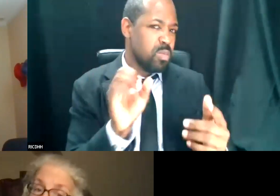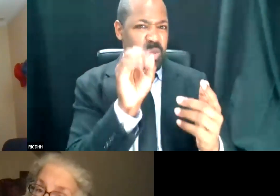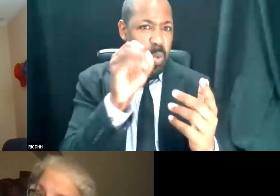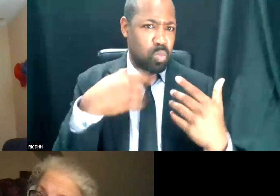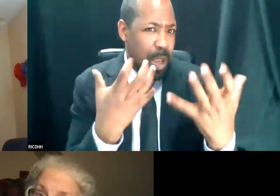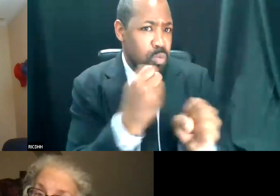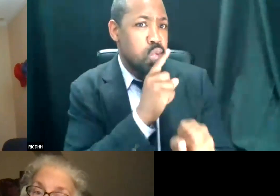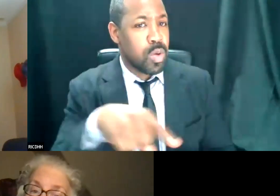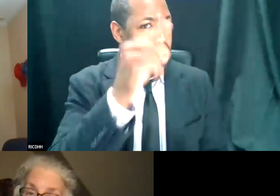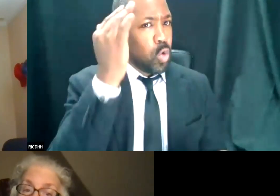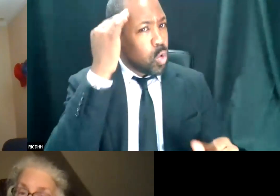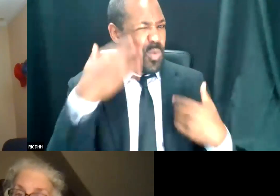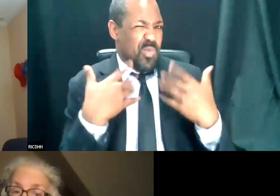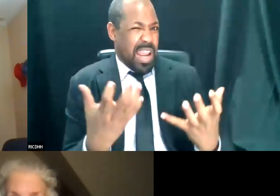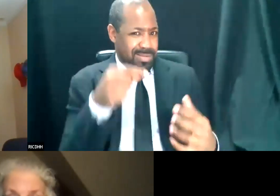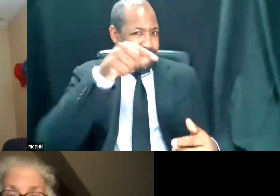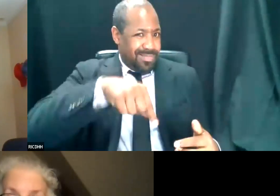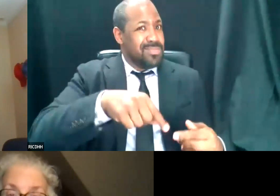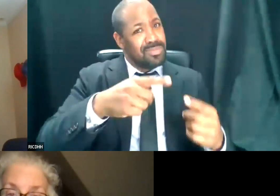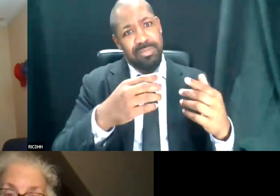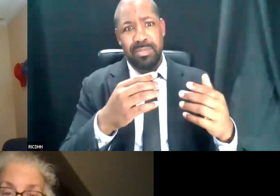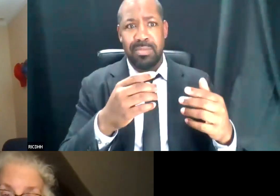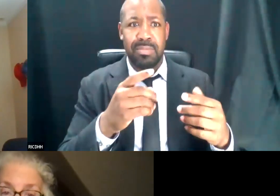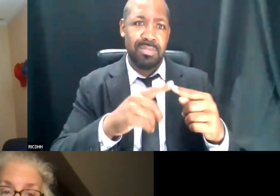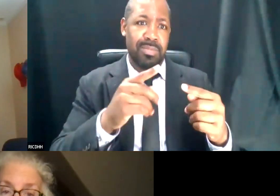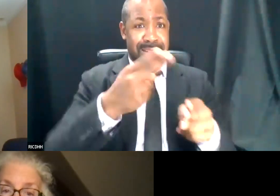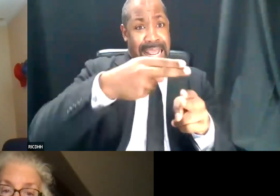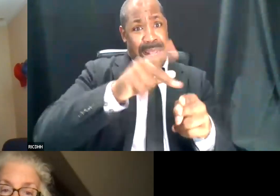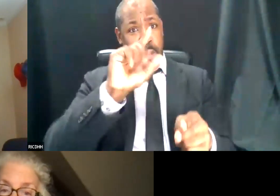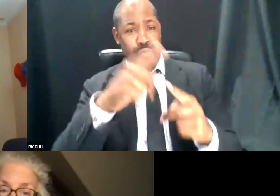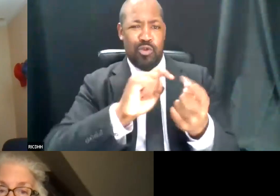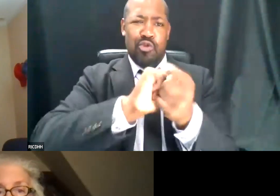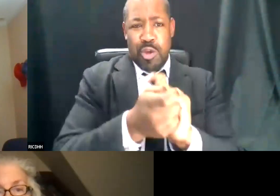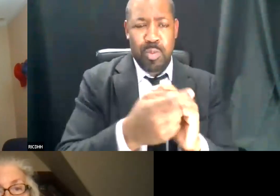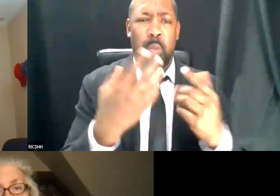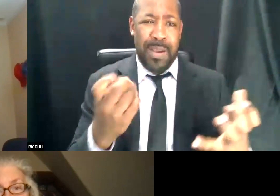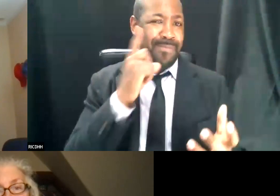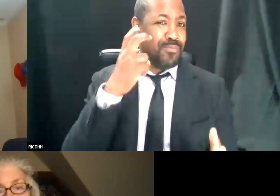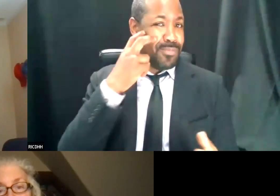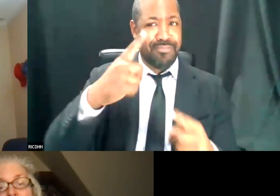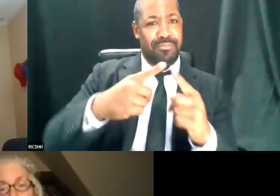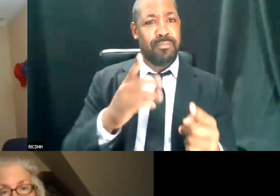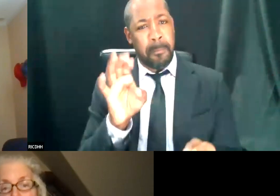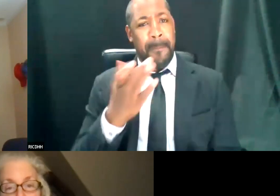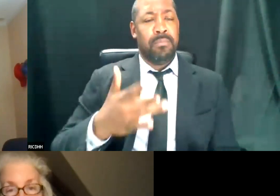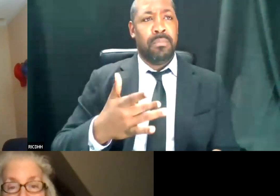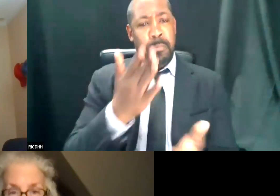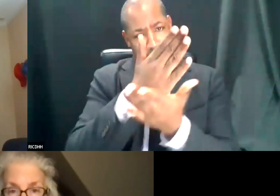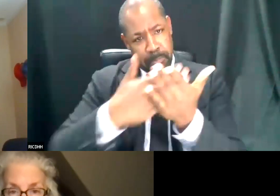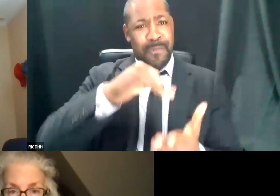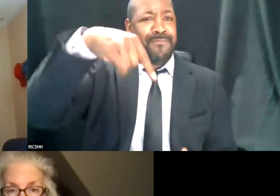the commission should change the name to be inclusive of deafblind participants. And the name change